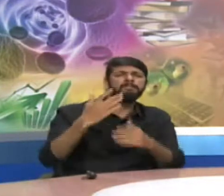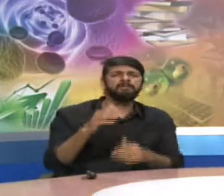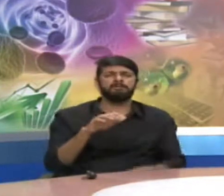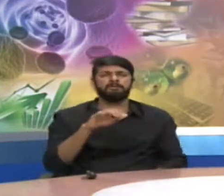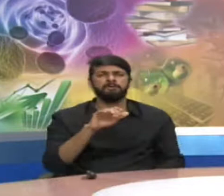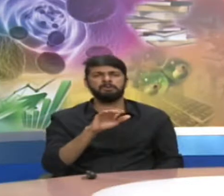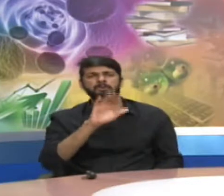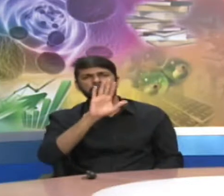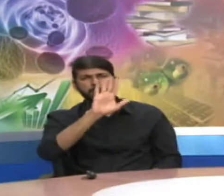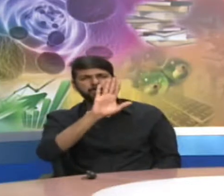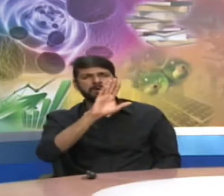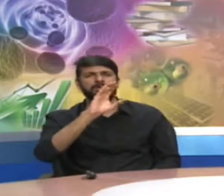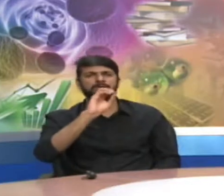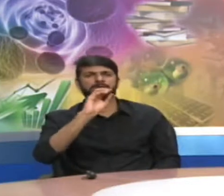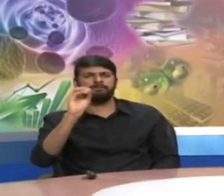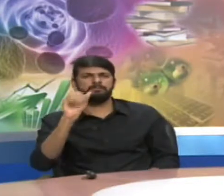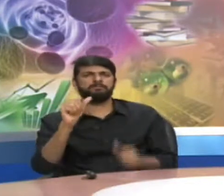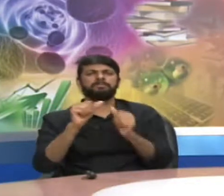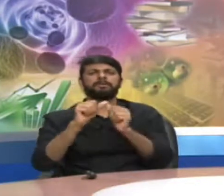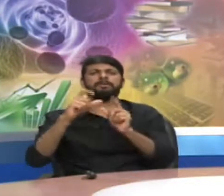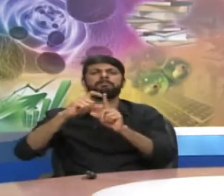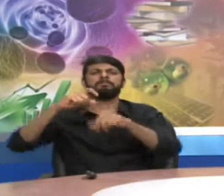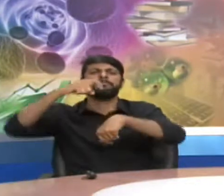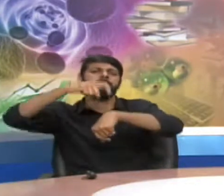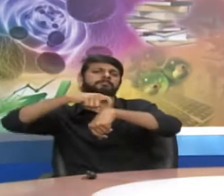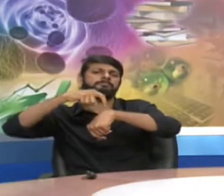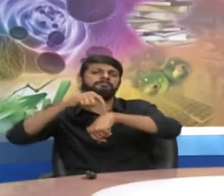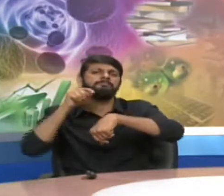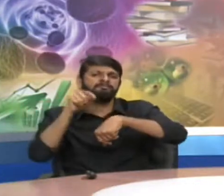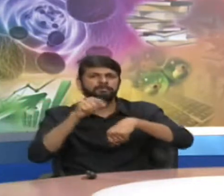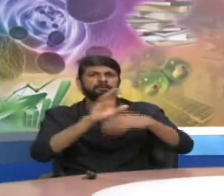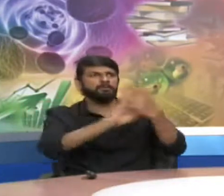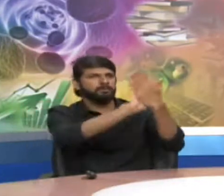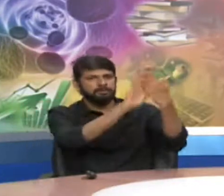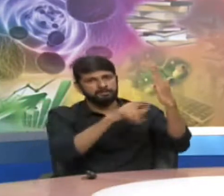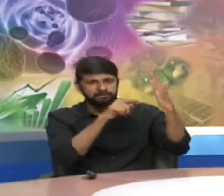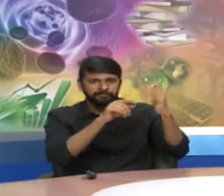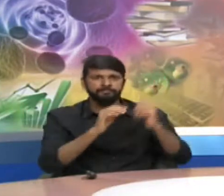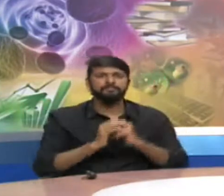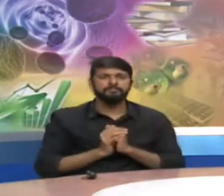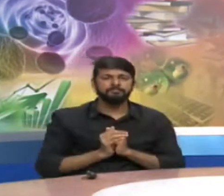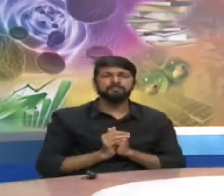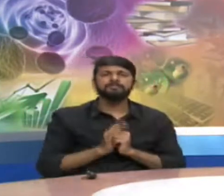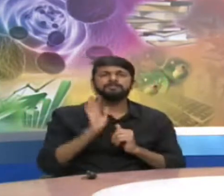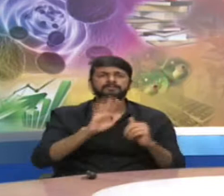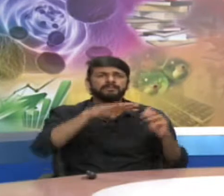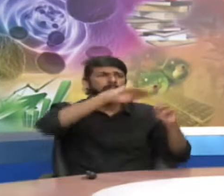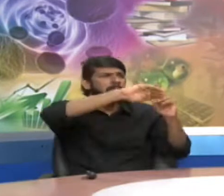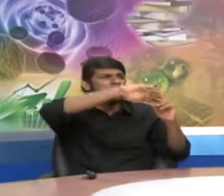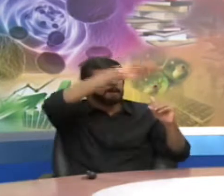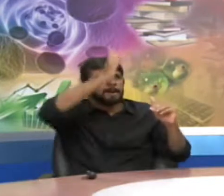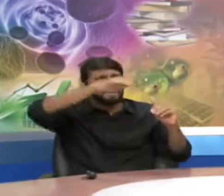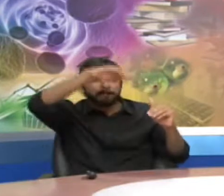is Tempera, and the period that it was made in 5th century